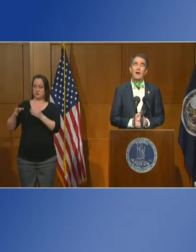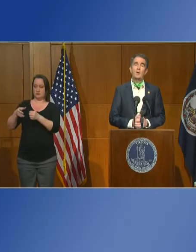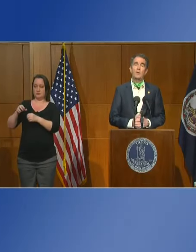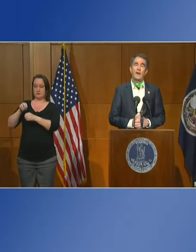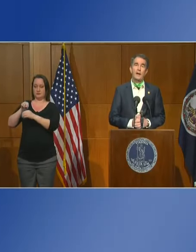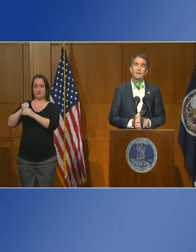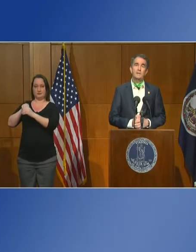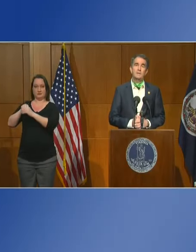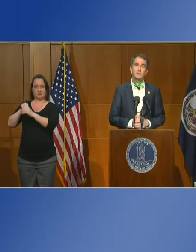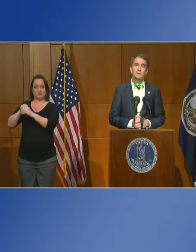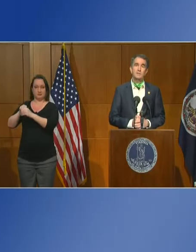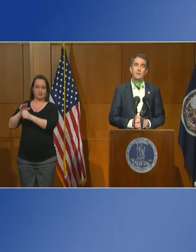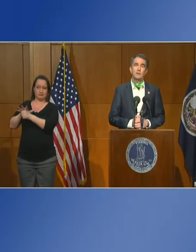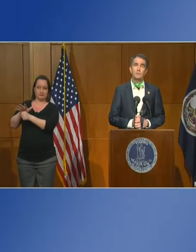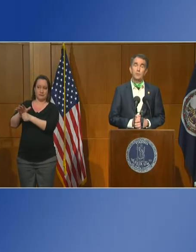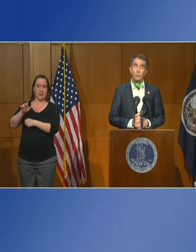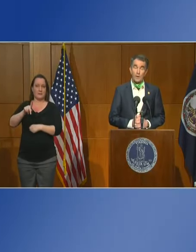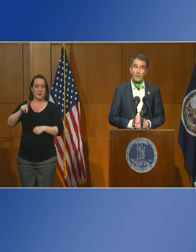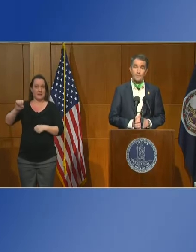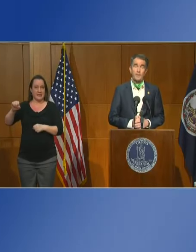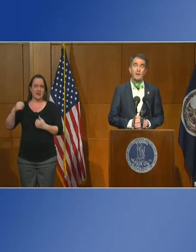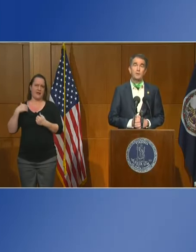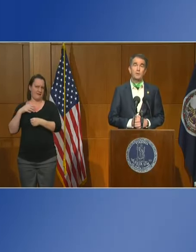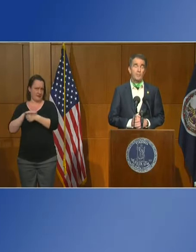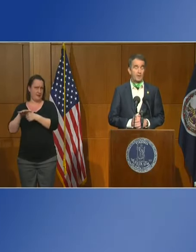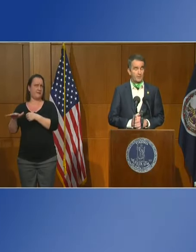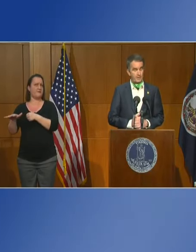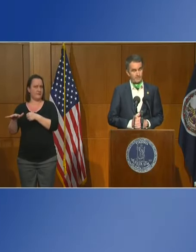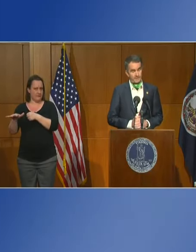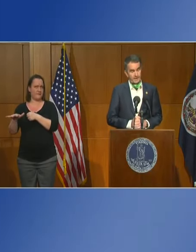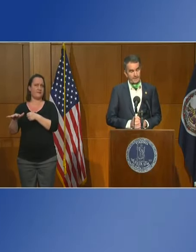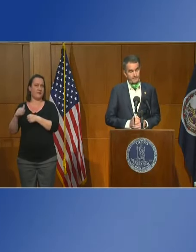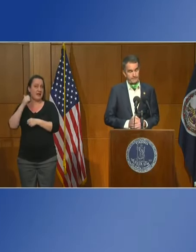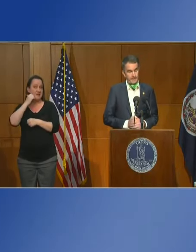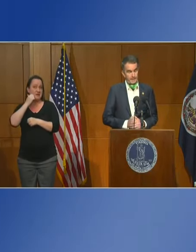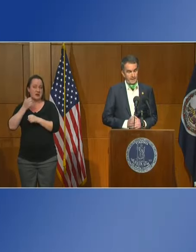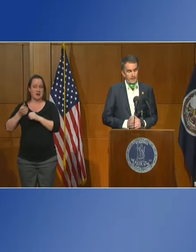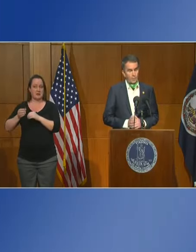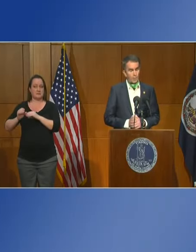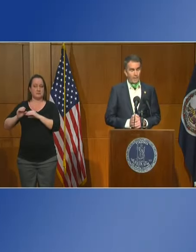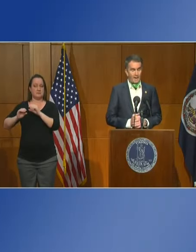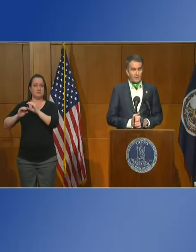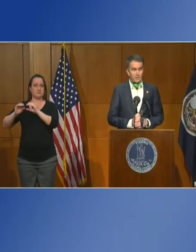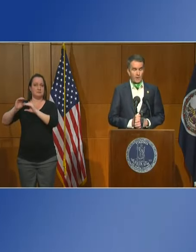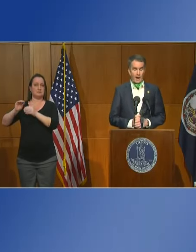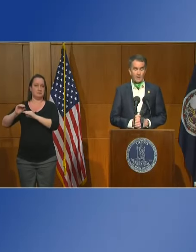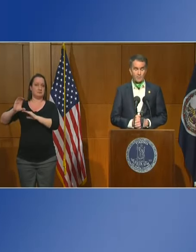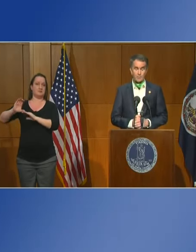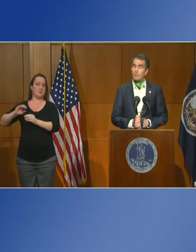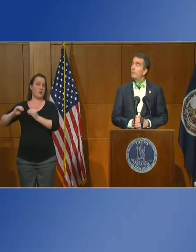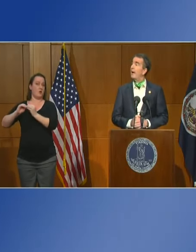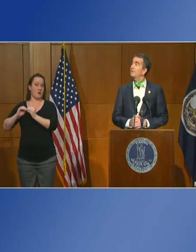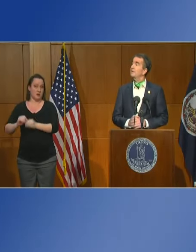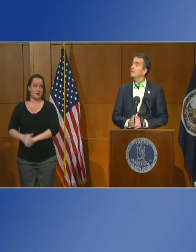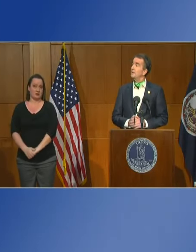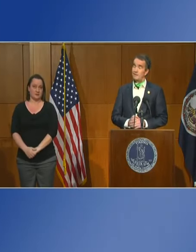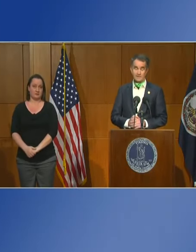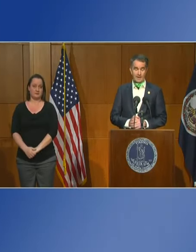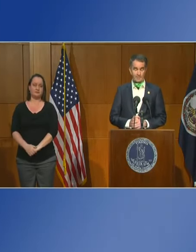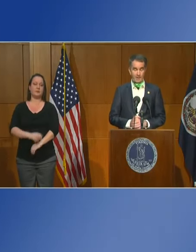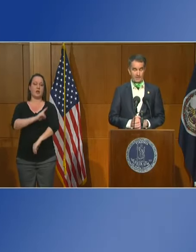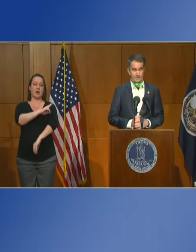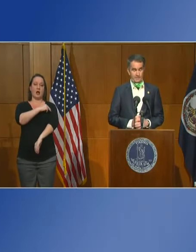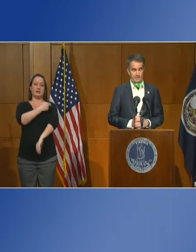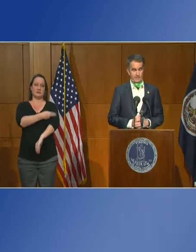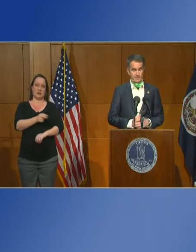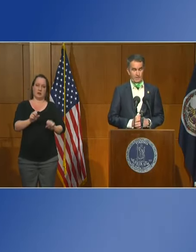or stock on hand is doing well and looking better every day. We're monitoring our hospital capacity to